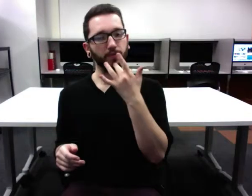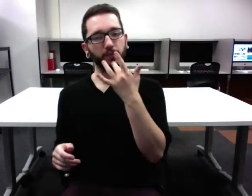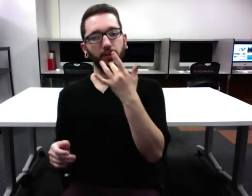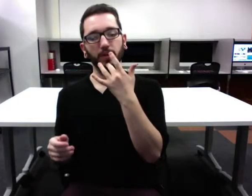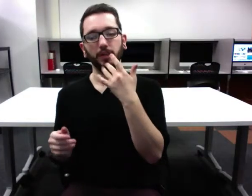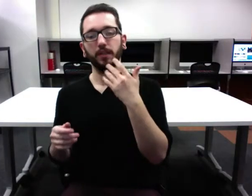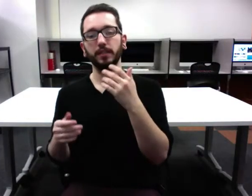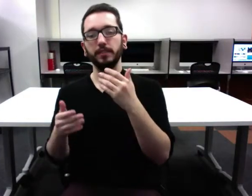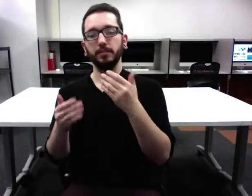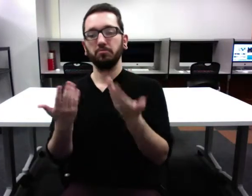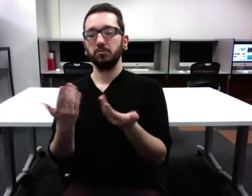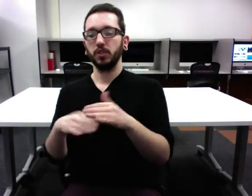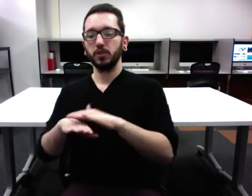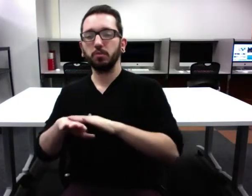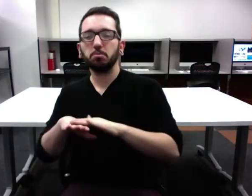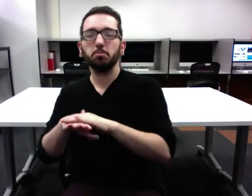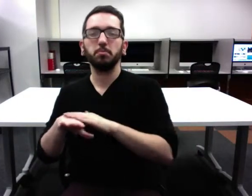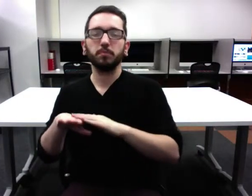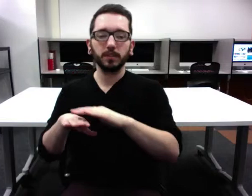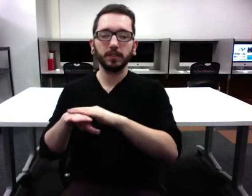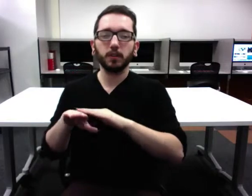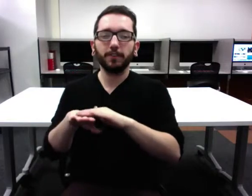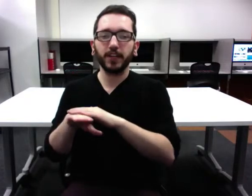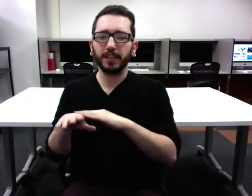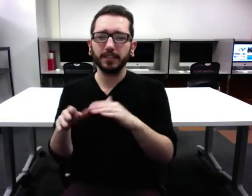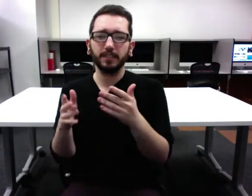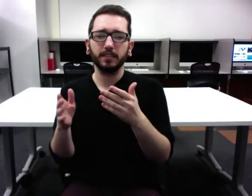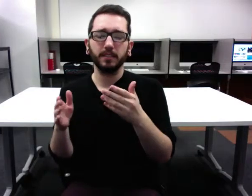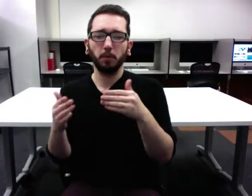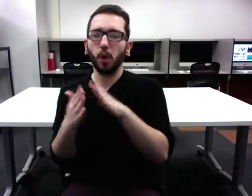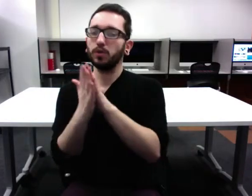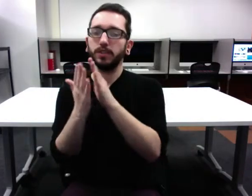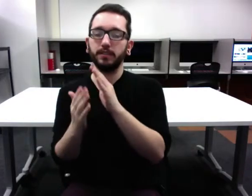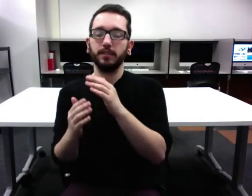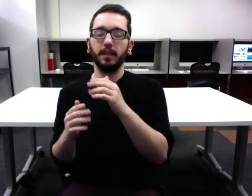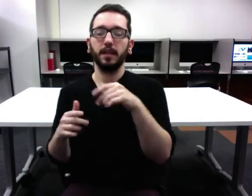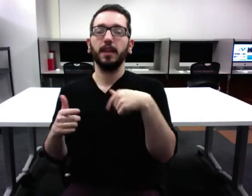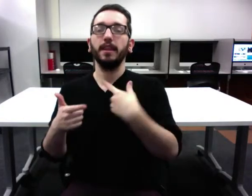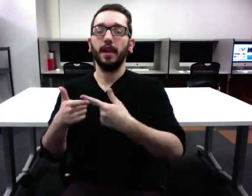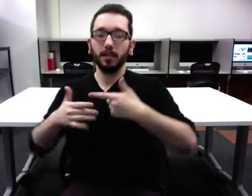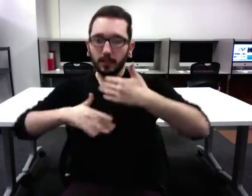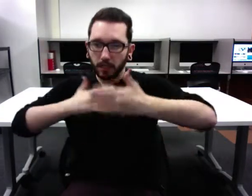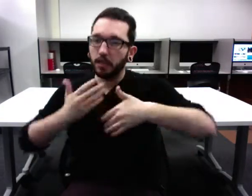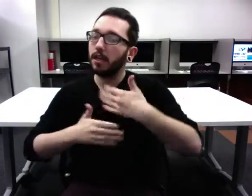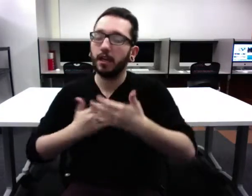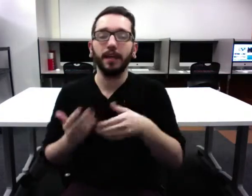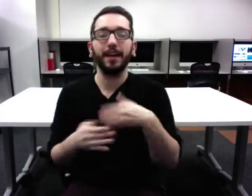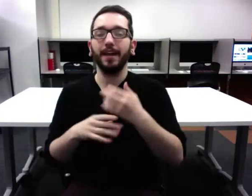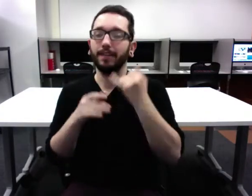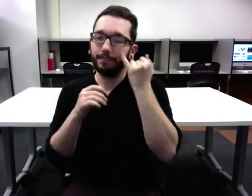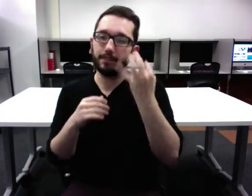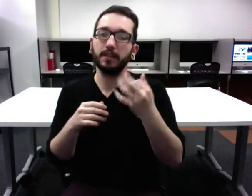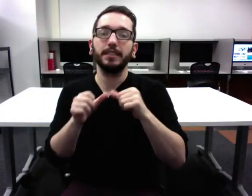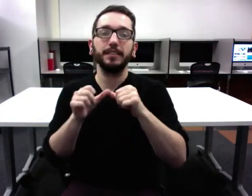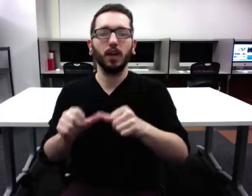or complementary approaches first to see if they can manage pain. And then over time, if that doesn't work, begin to use more and more